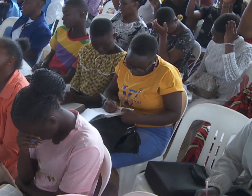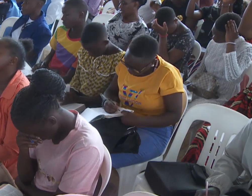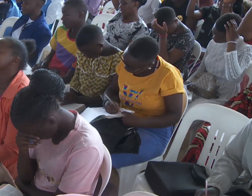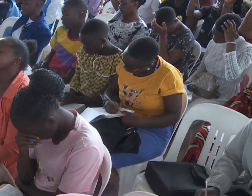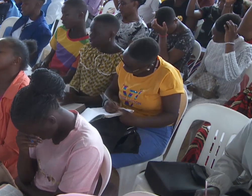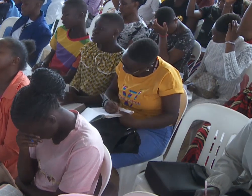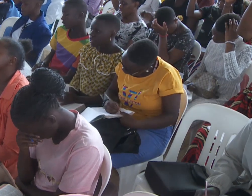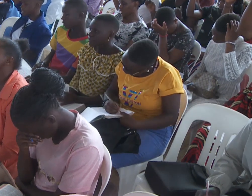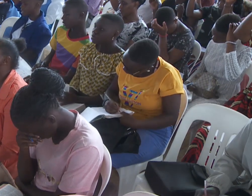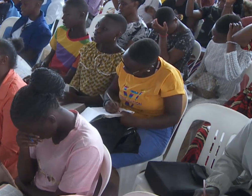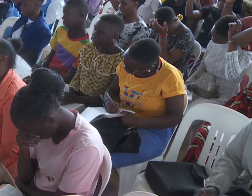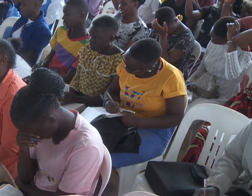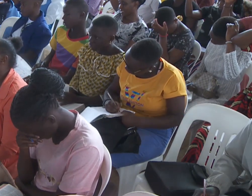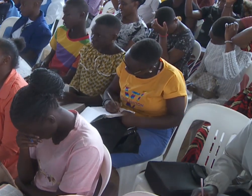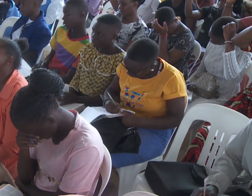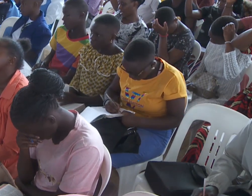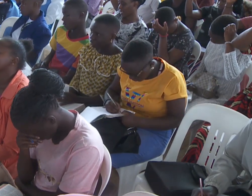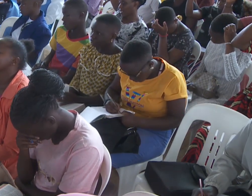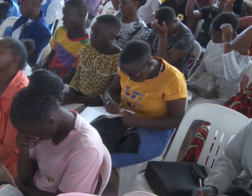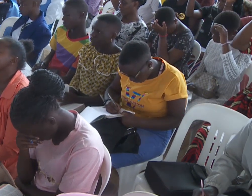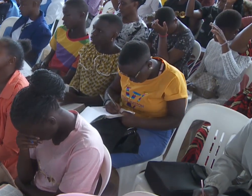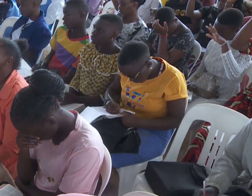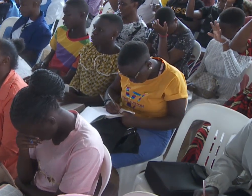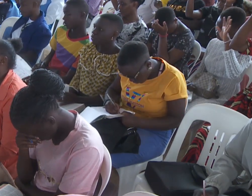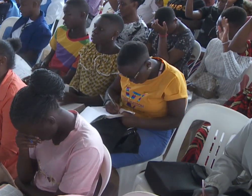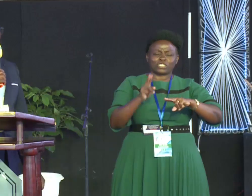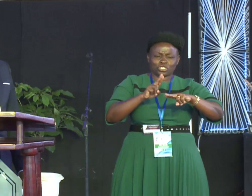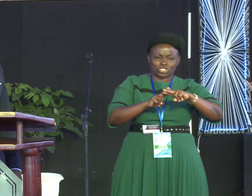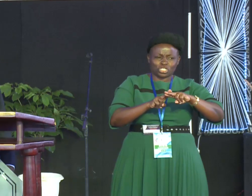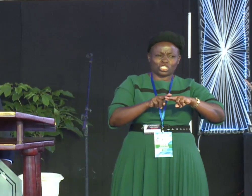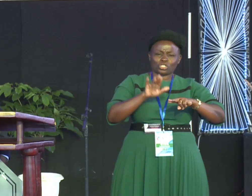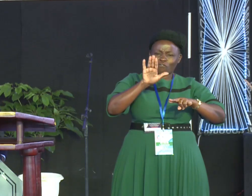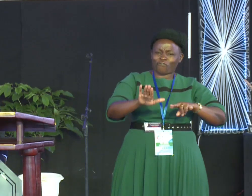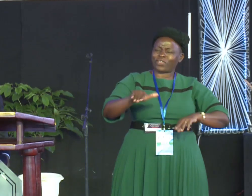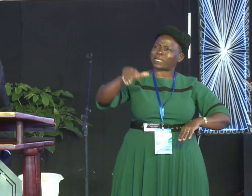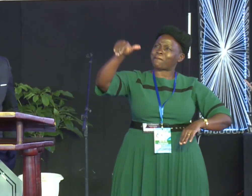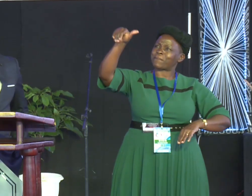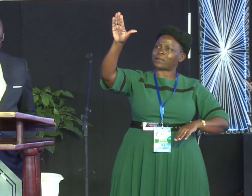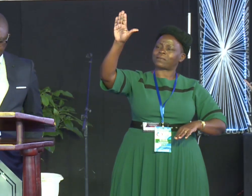byogeze sebwa. Times of trial. Ntule kubigere byo. That I sit at your feet.